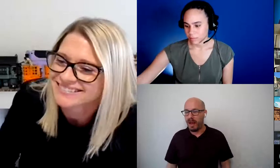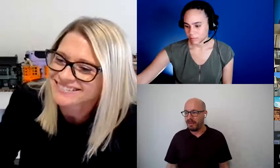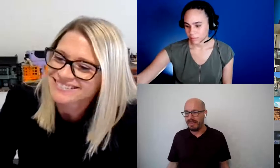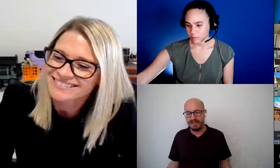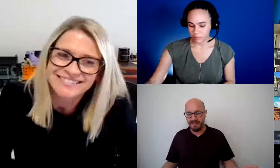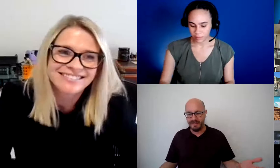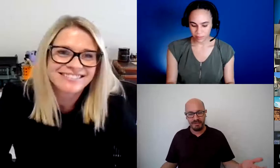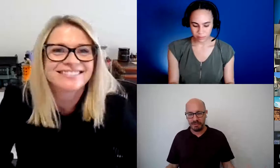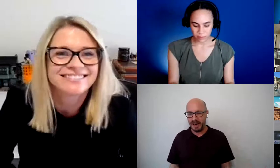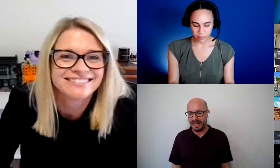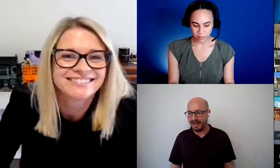thought, wow, this is just great.